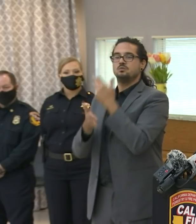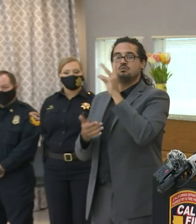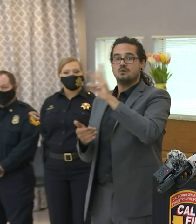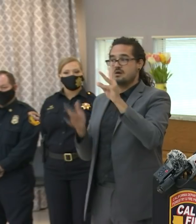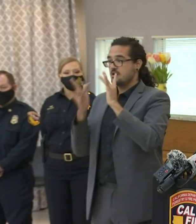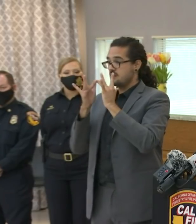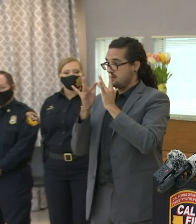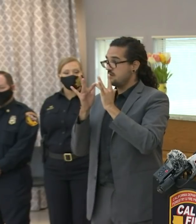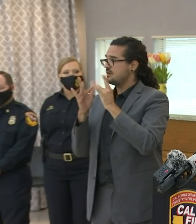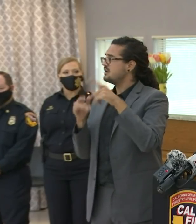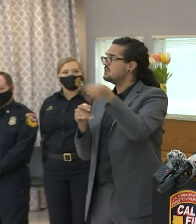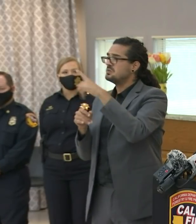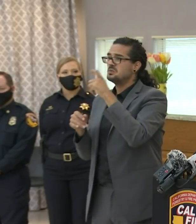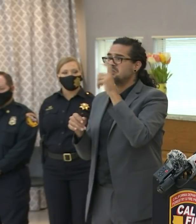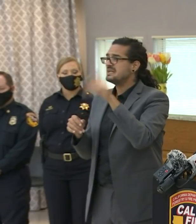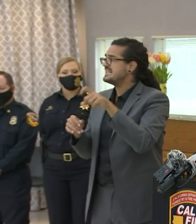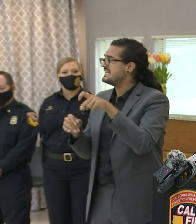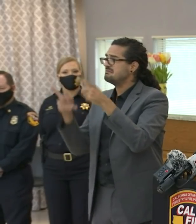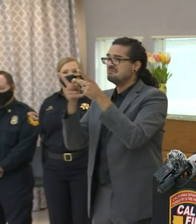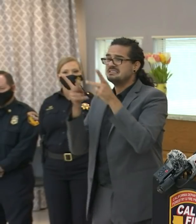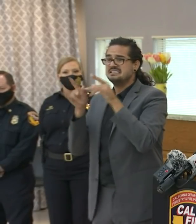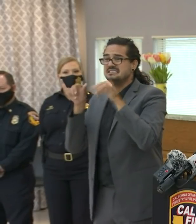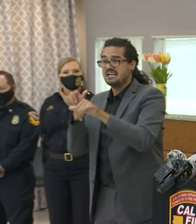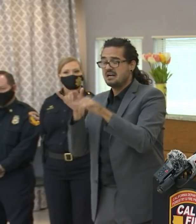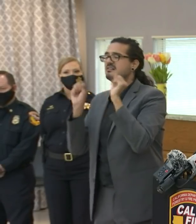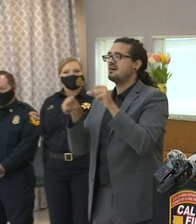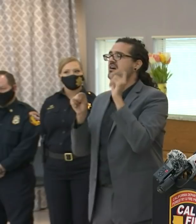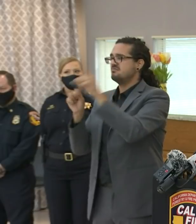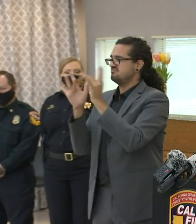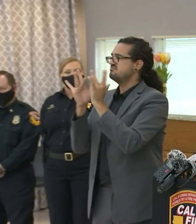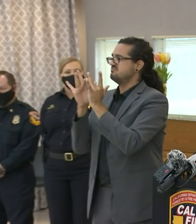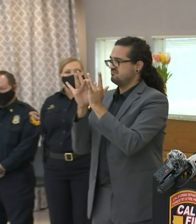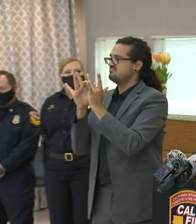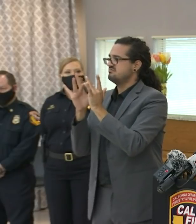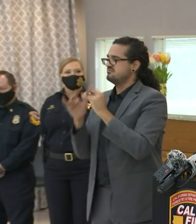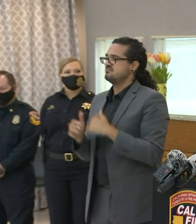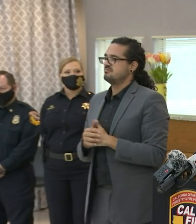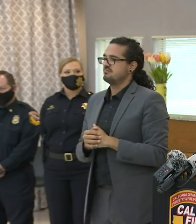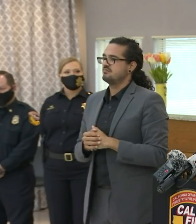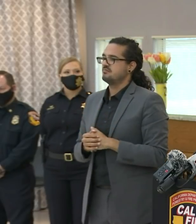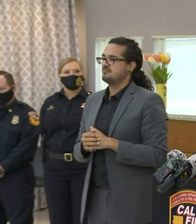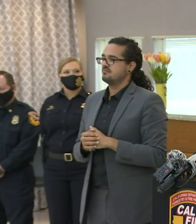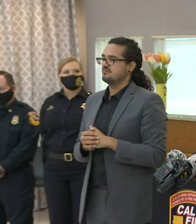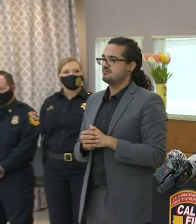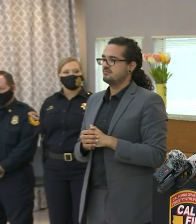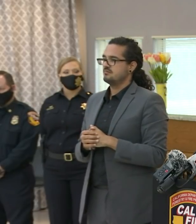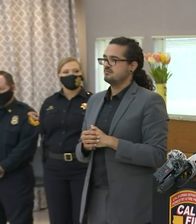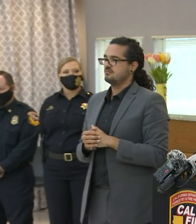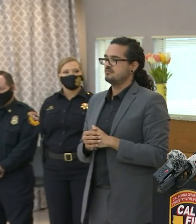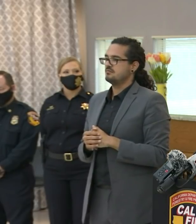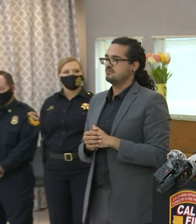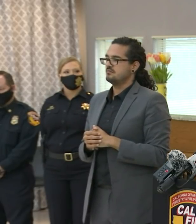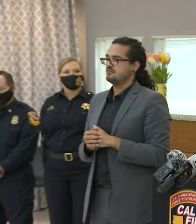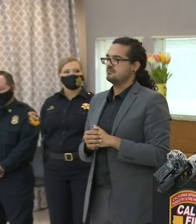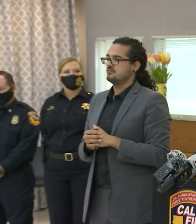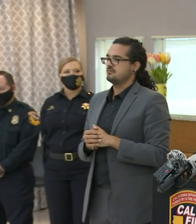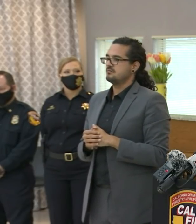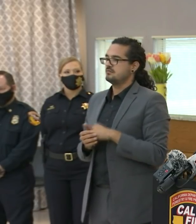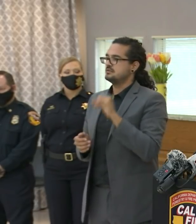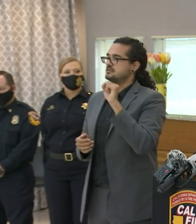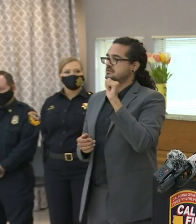stay. That web address is Santa Cruz County,